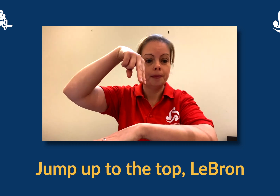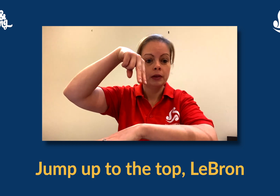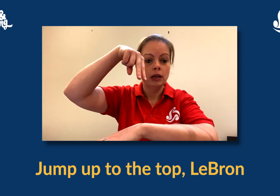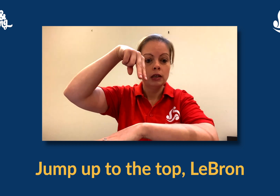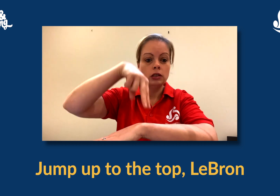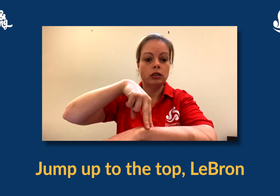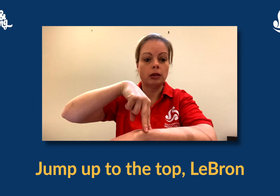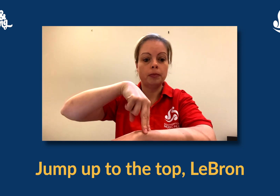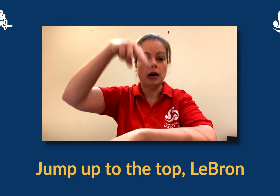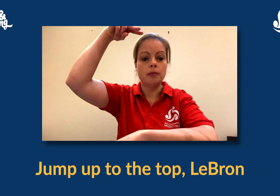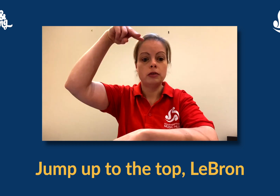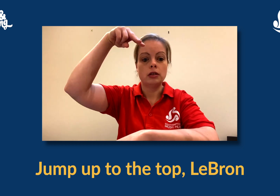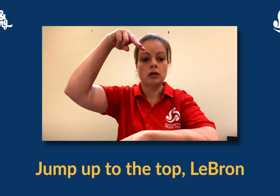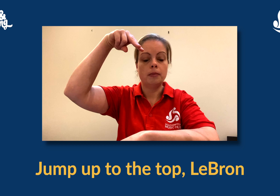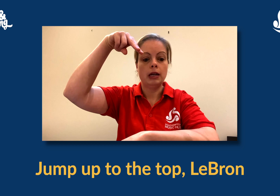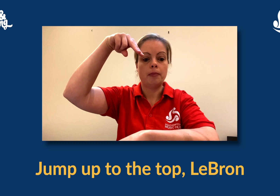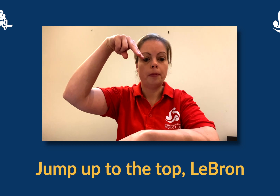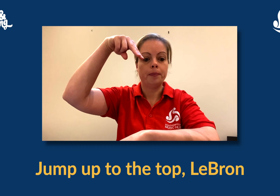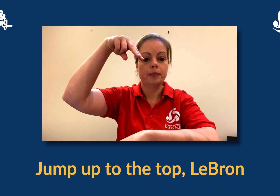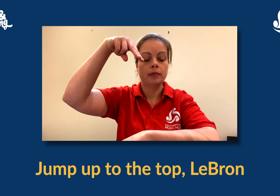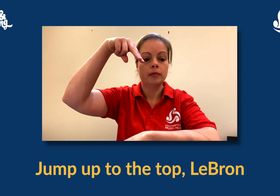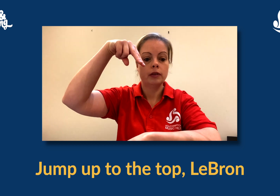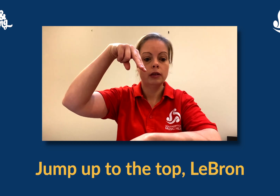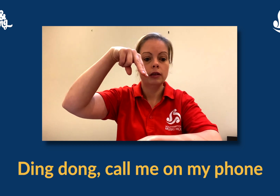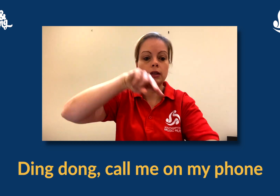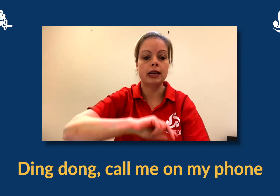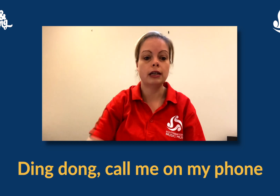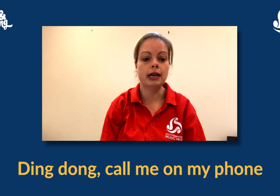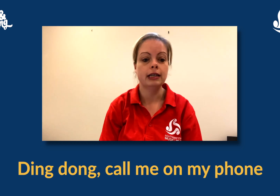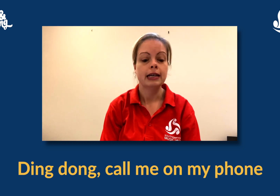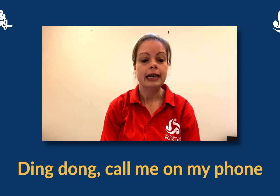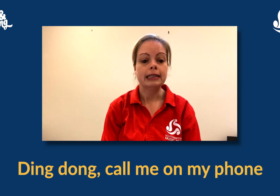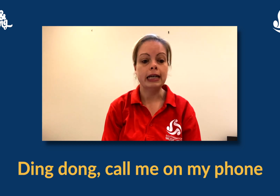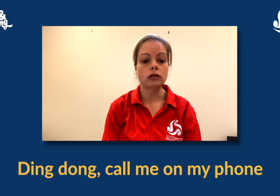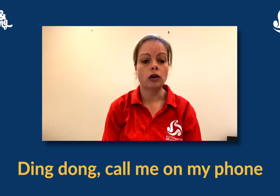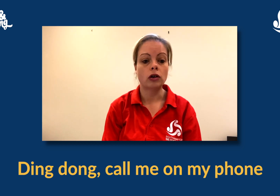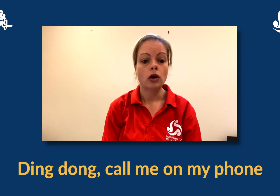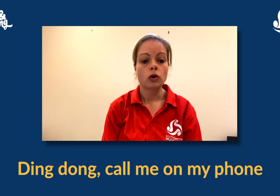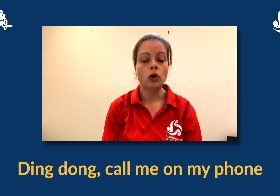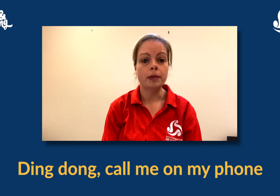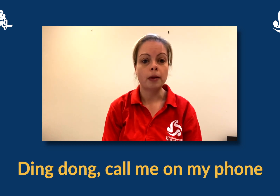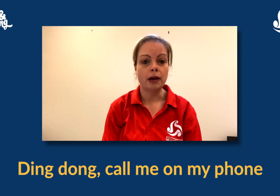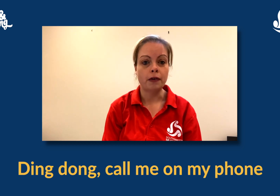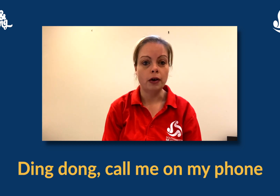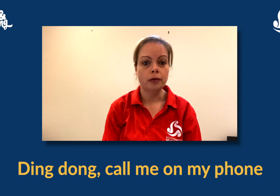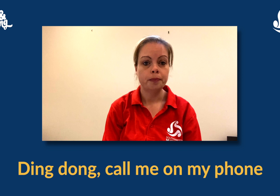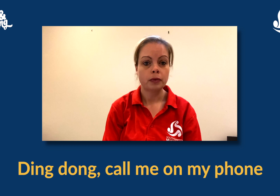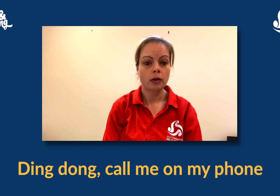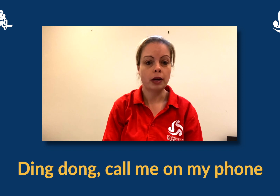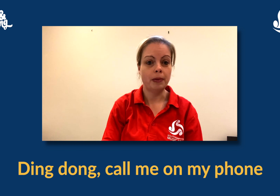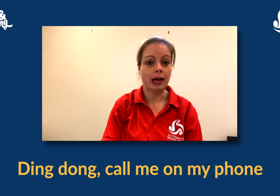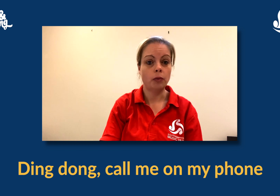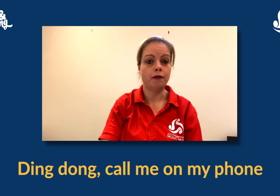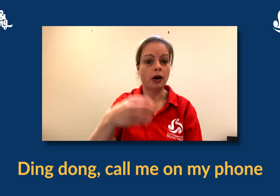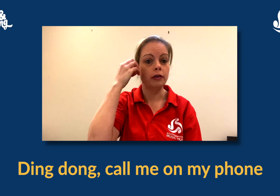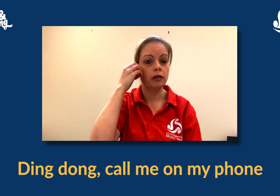line. Jump up to the top, Lebron. Next line, ding dong, call me on my phone. We're going